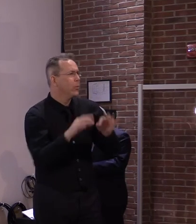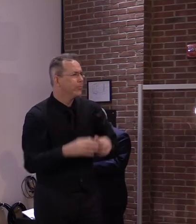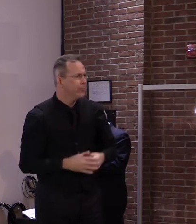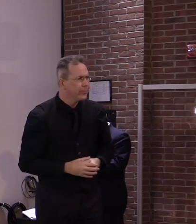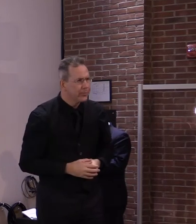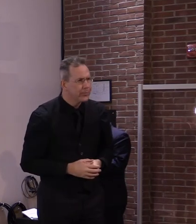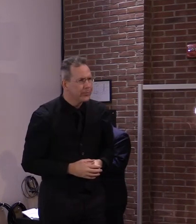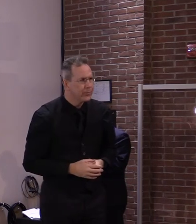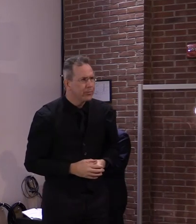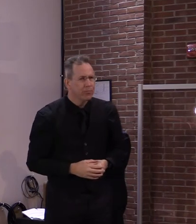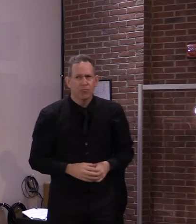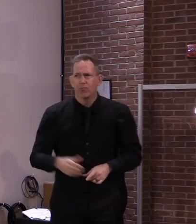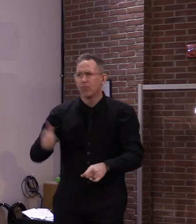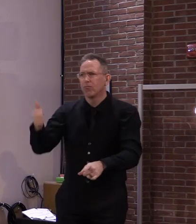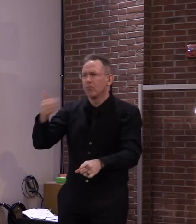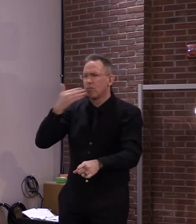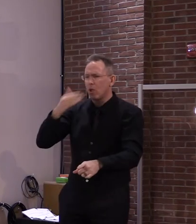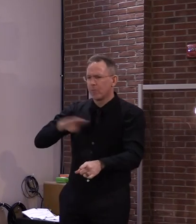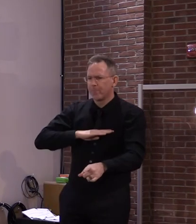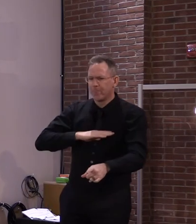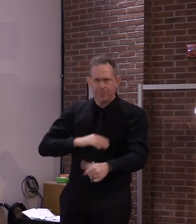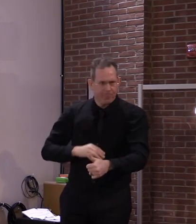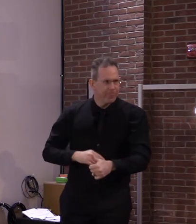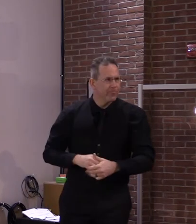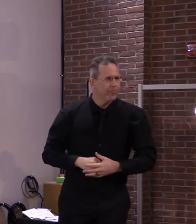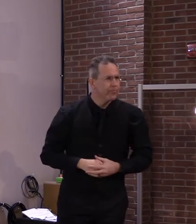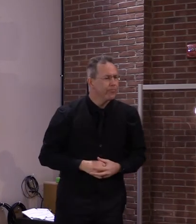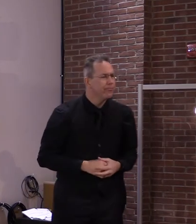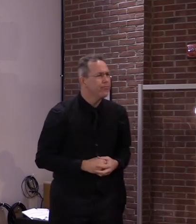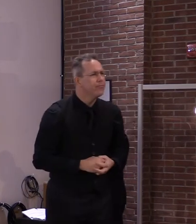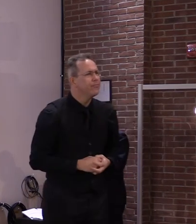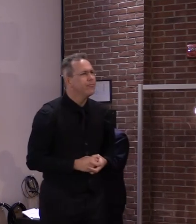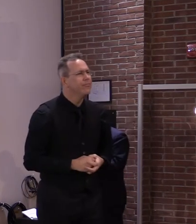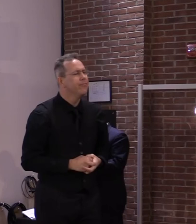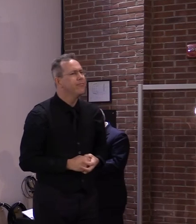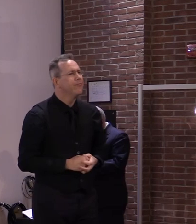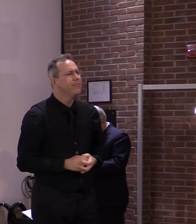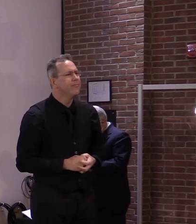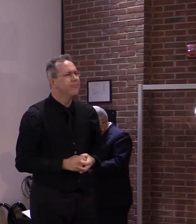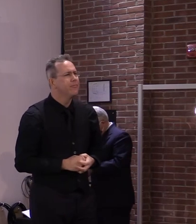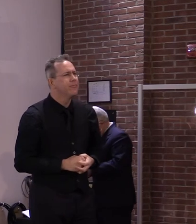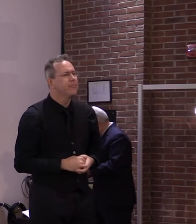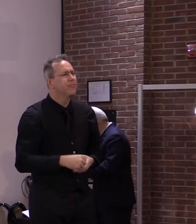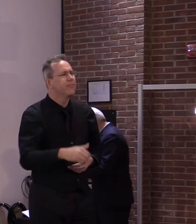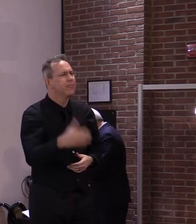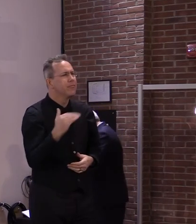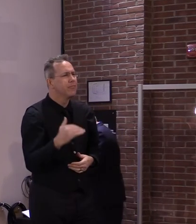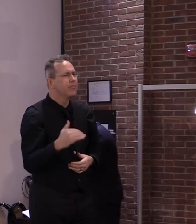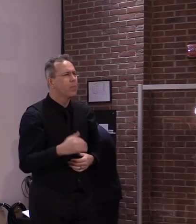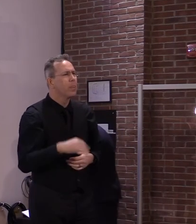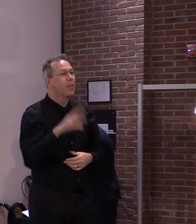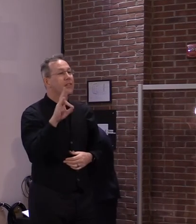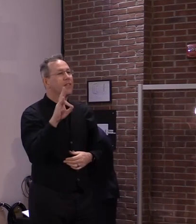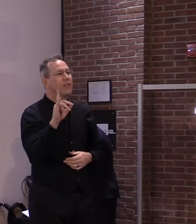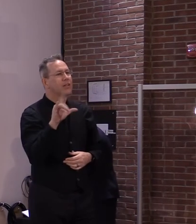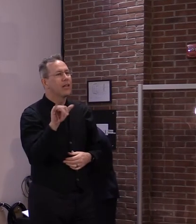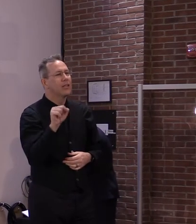okay thank you very much have a good day you too derek seven days